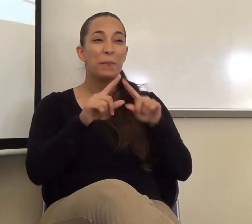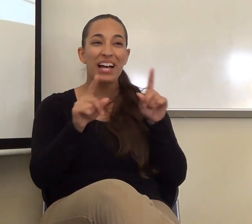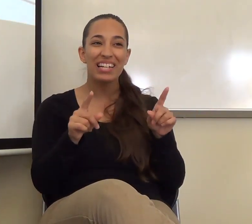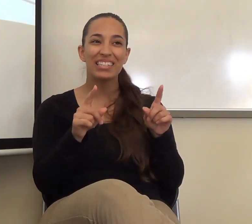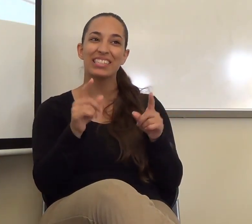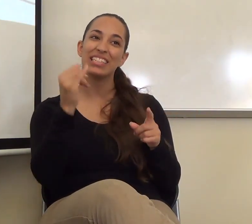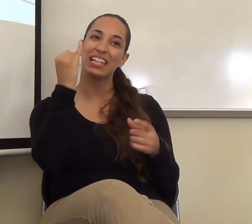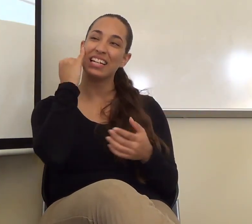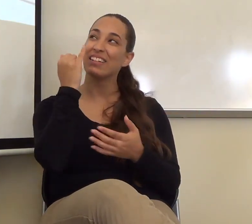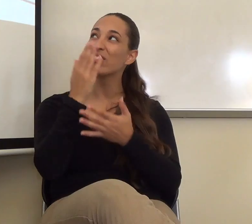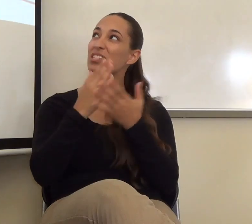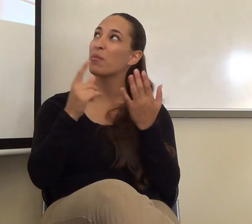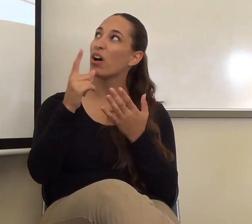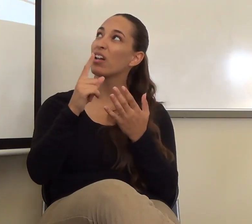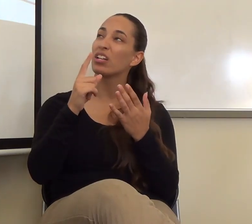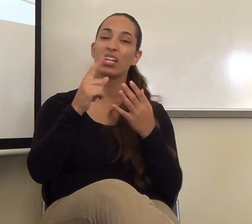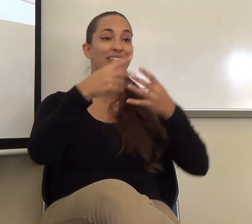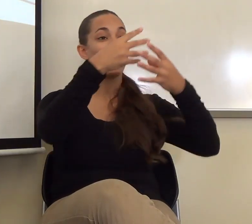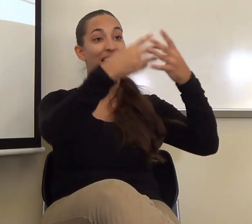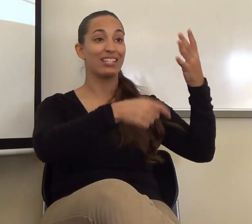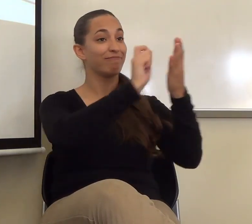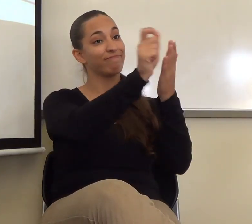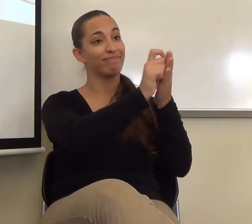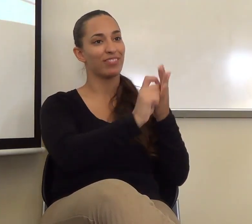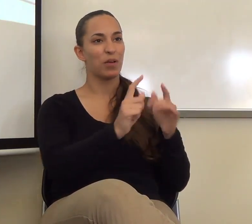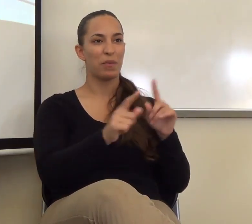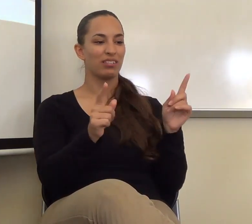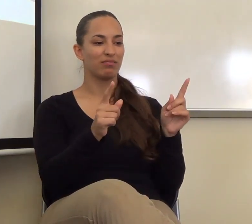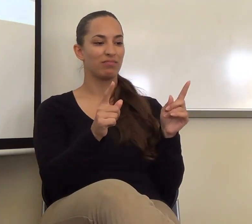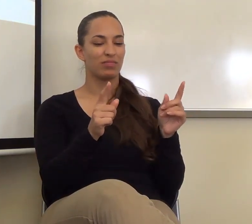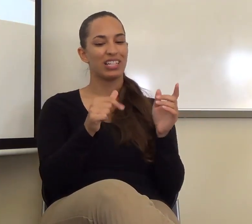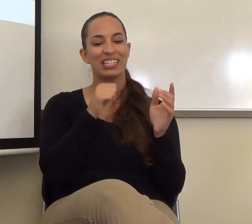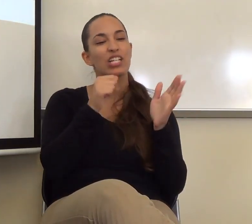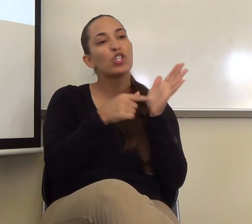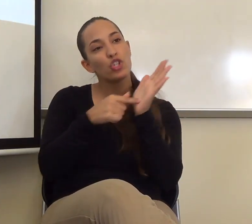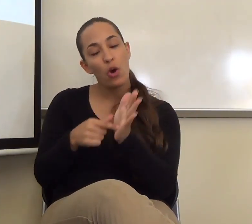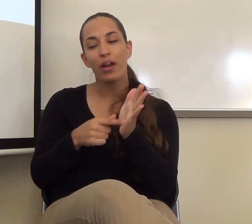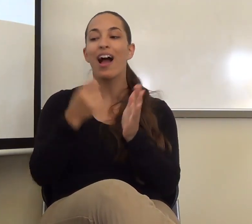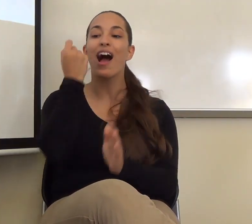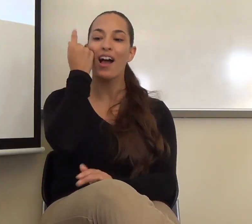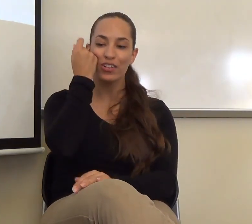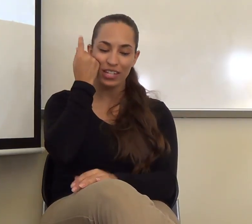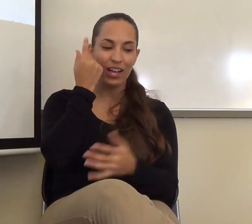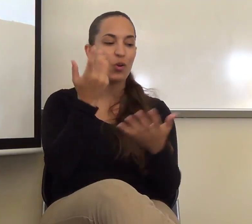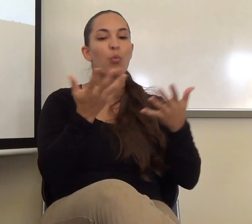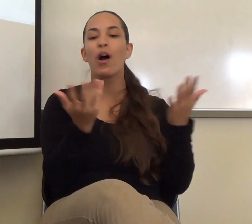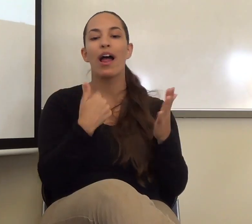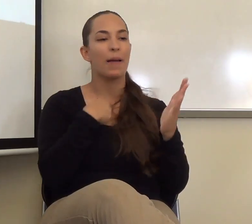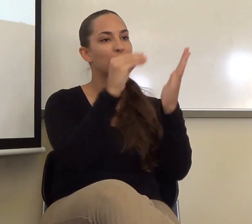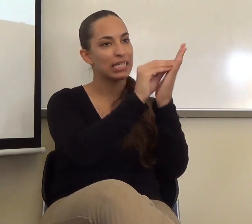list up here without any indication that they understand what they're listing, and they get this